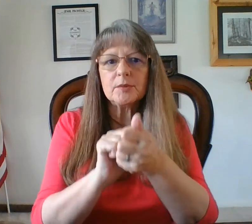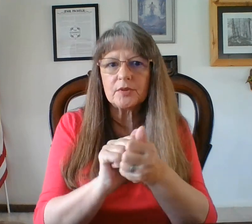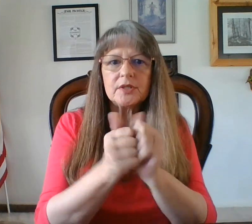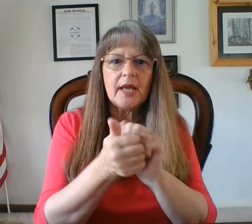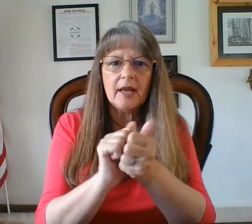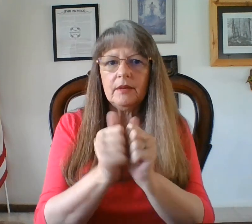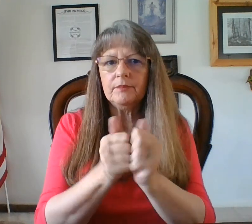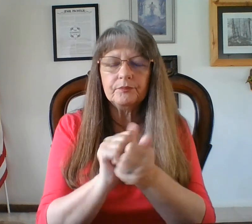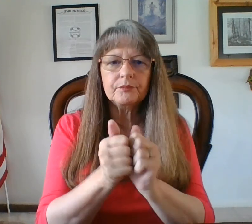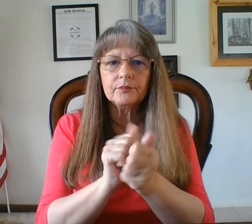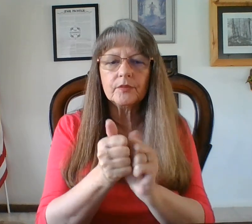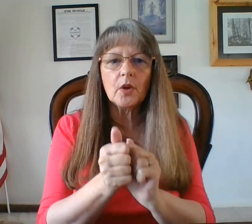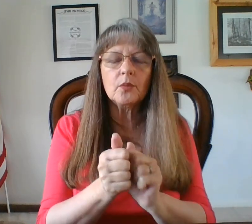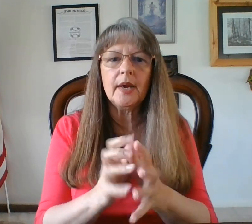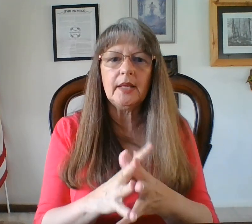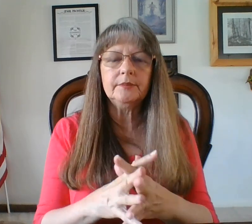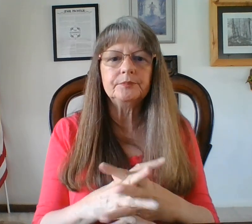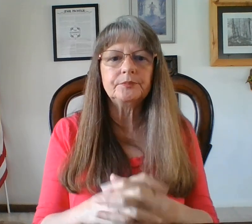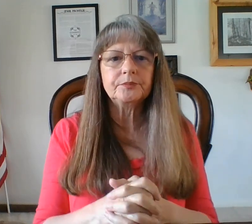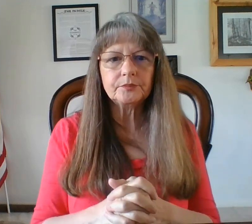person's ahead. Running.